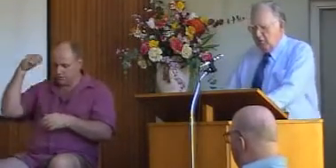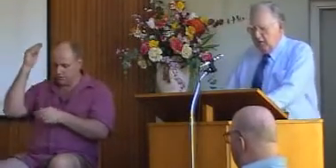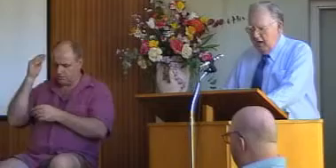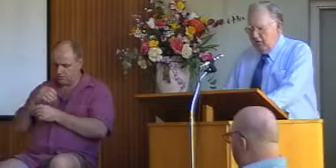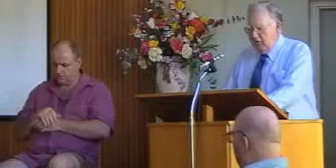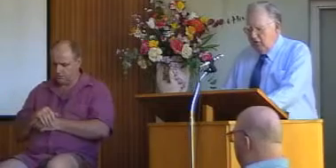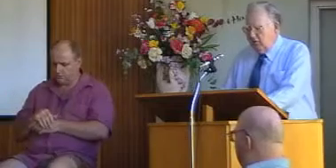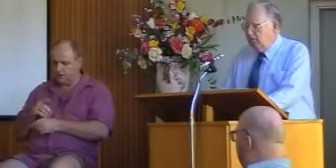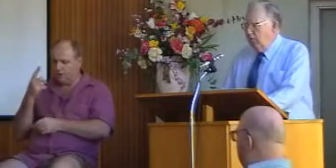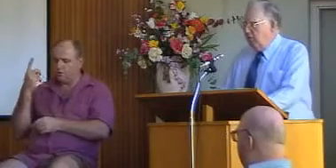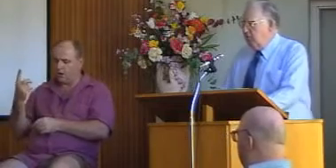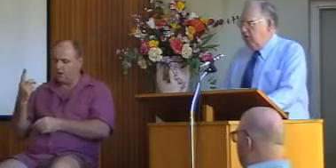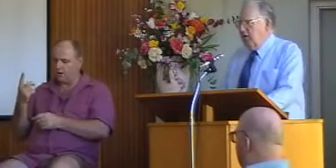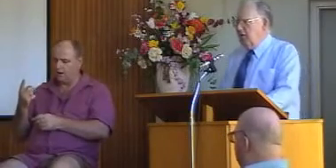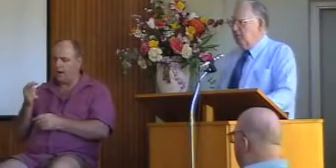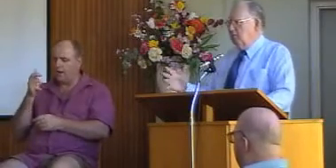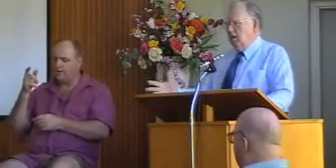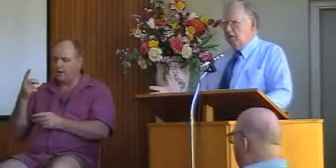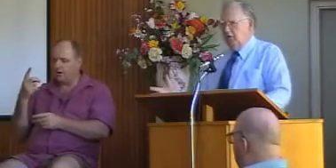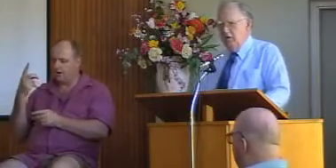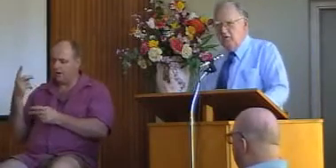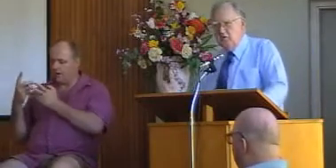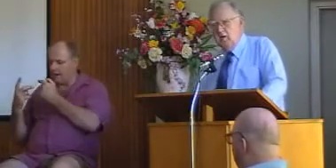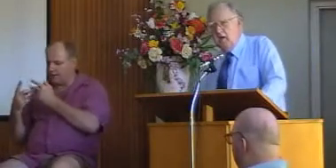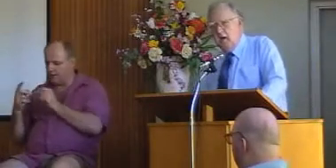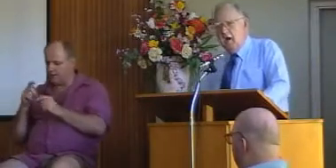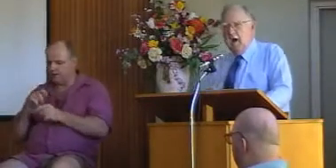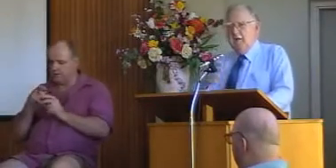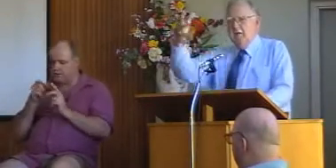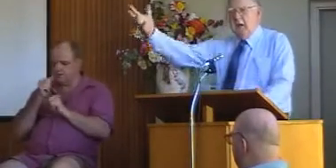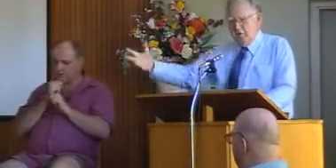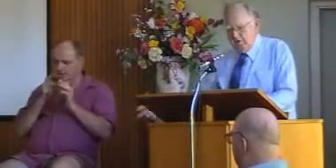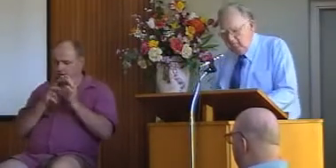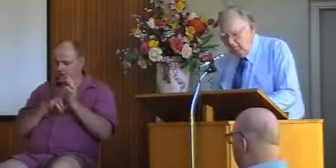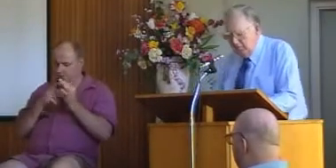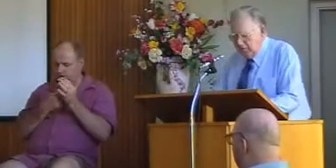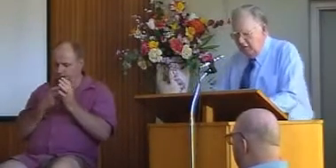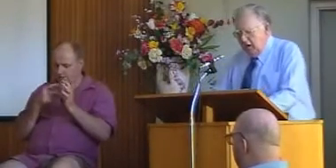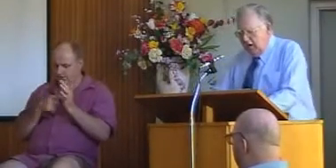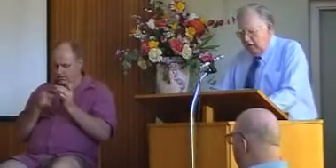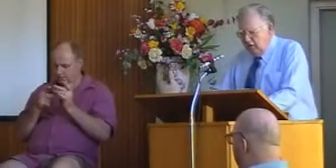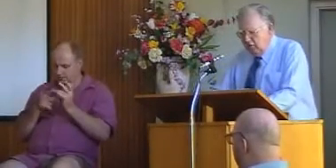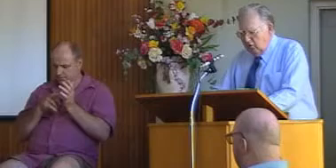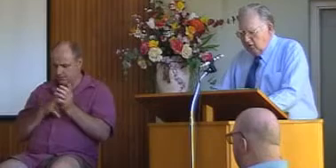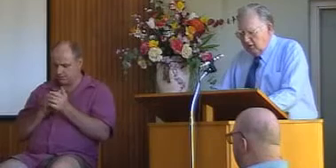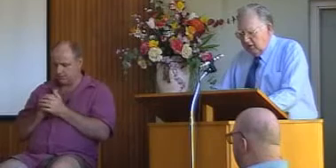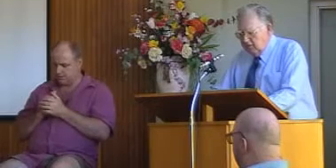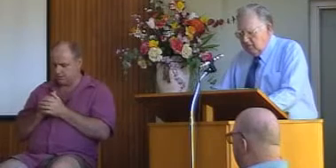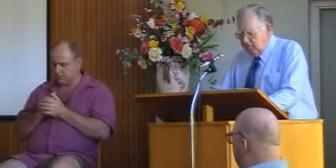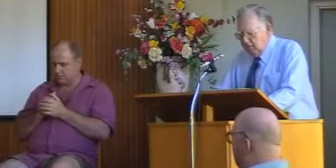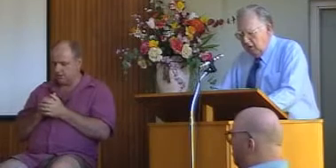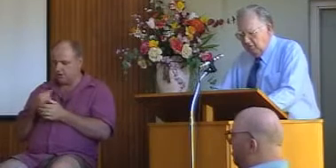generation, without the use of the modern facilities and microphones, television, any of those sorts of